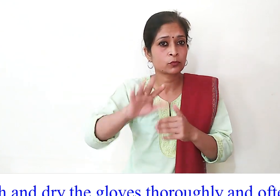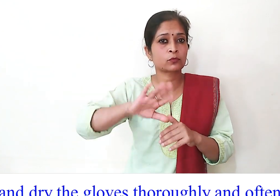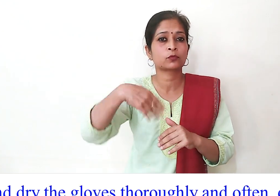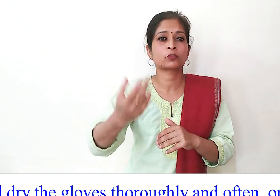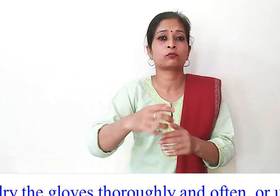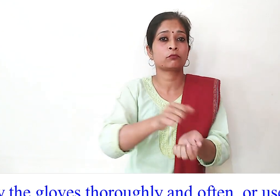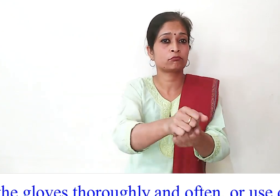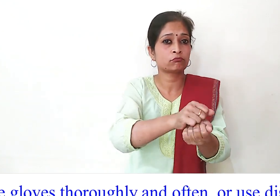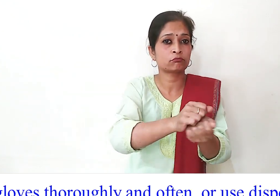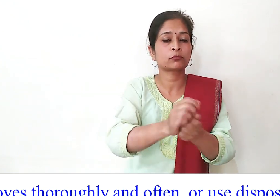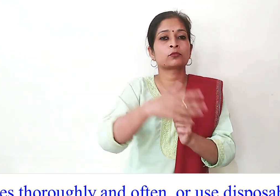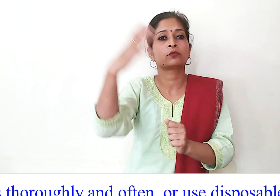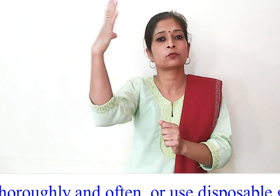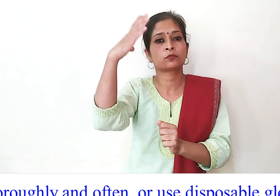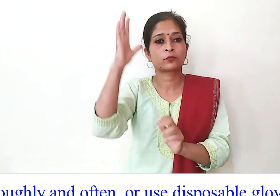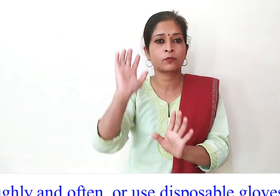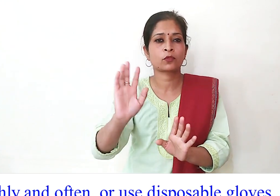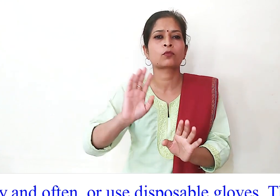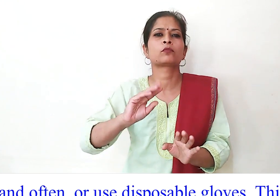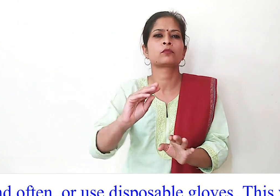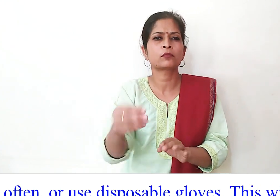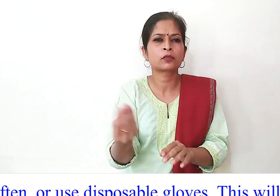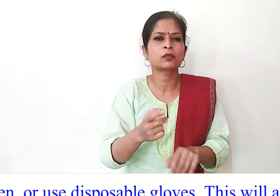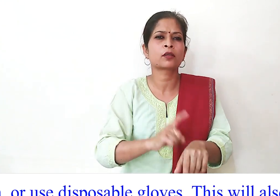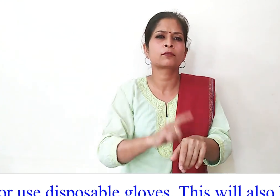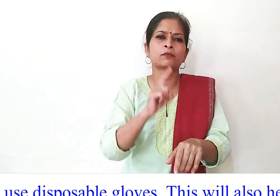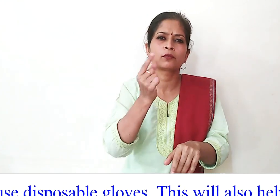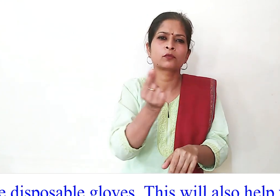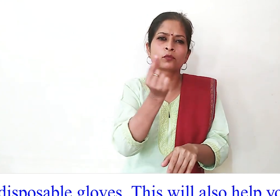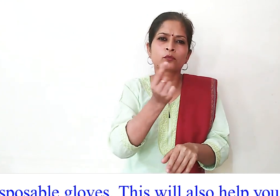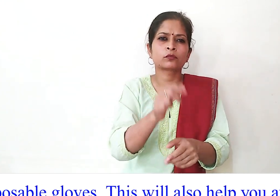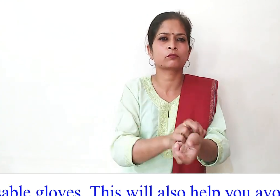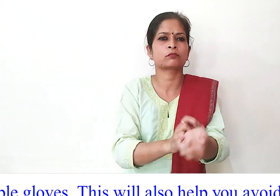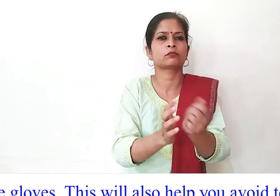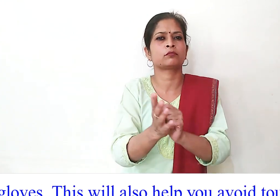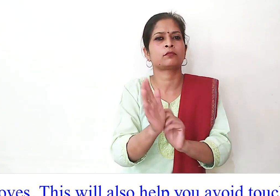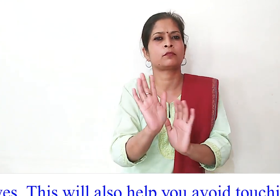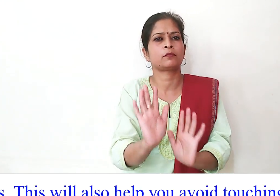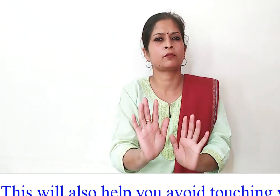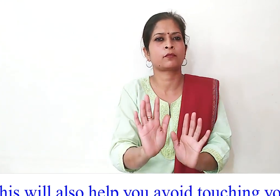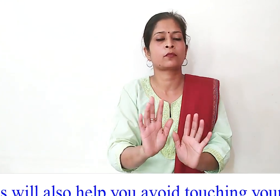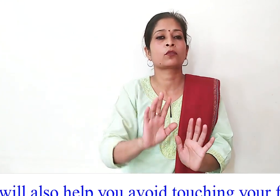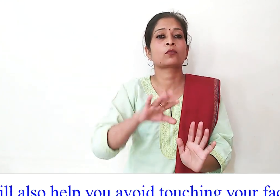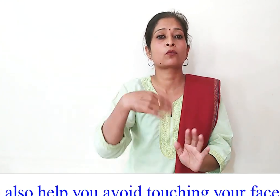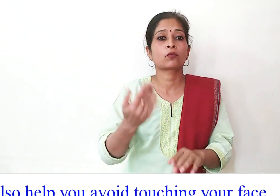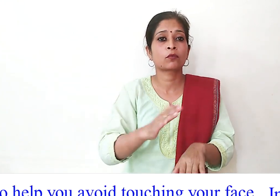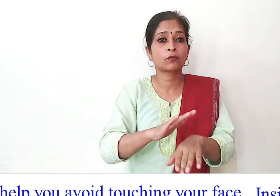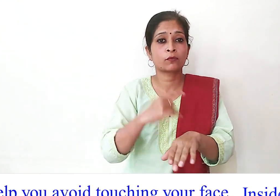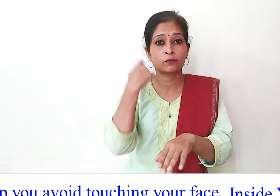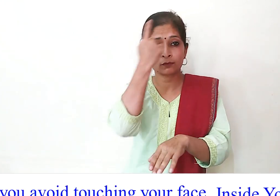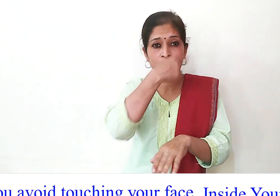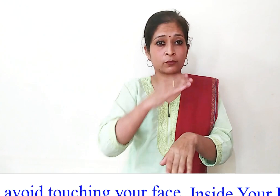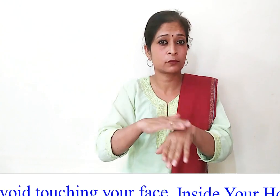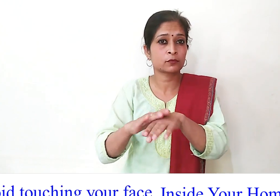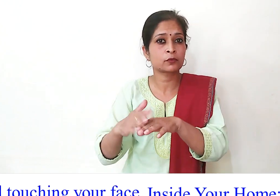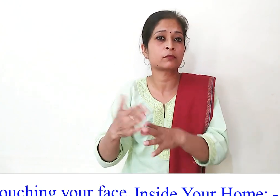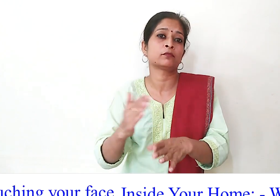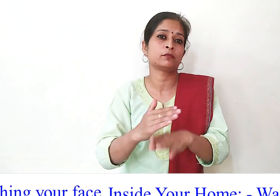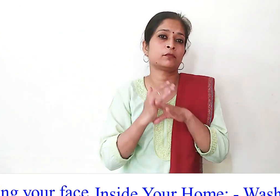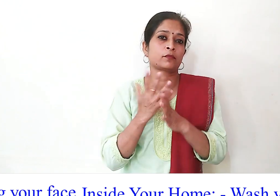or use disposable gloves. This will also help you avoid touching your face. Inside your home, wash your